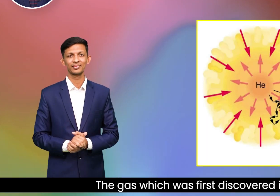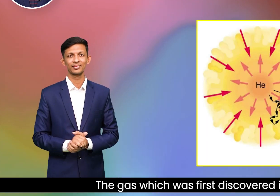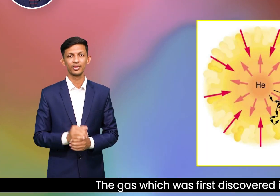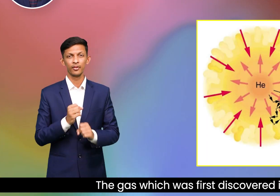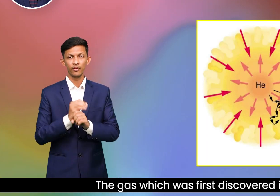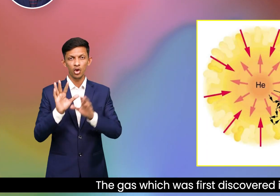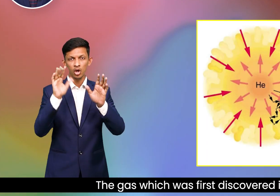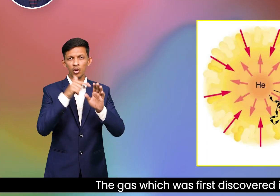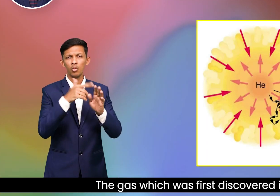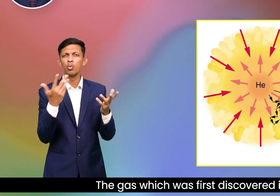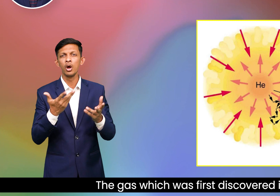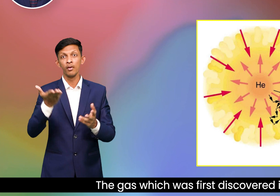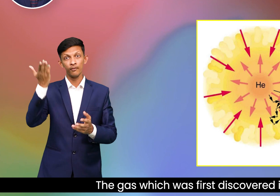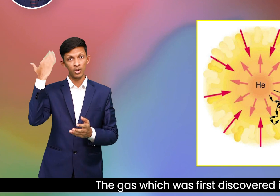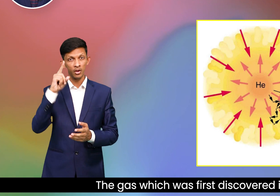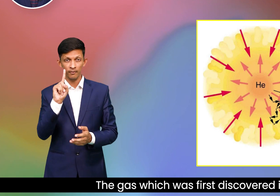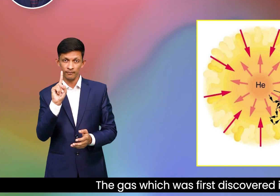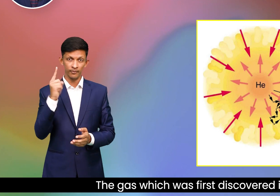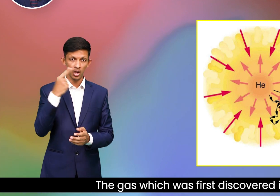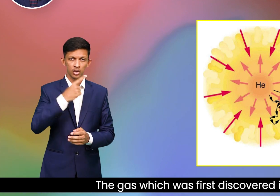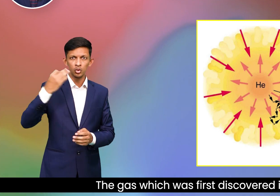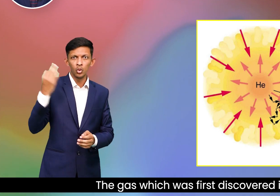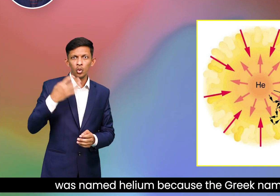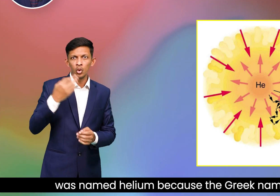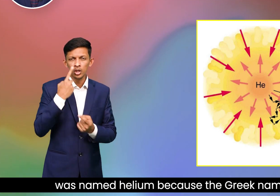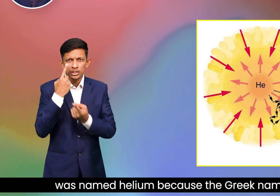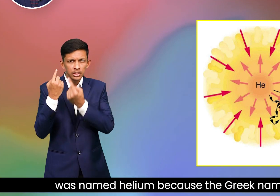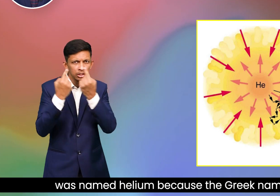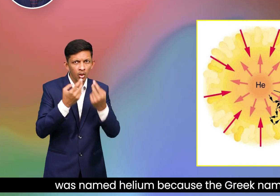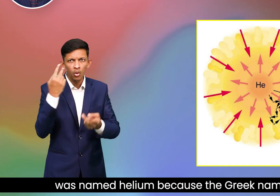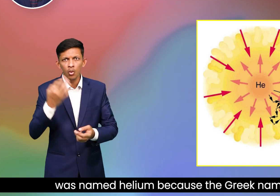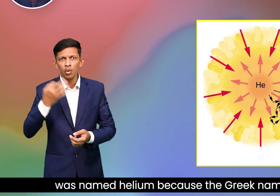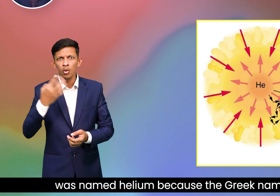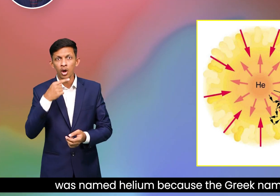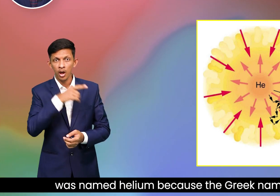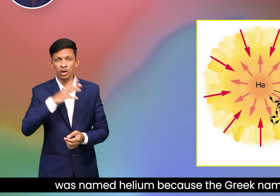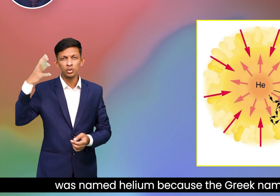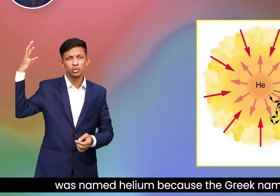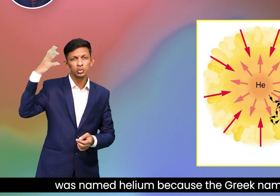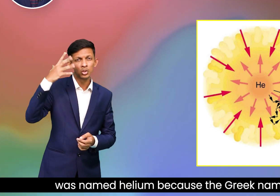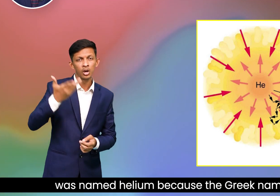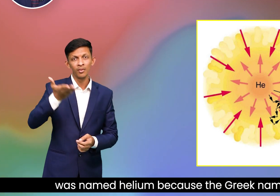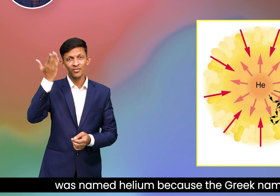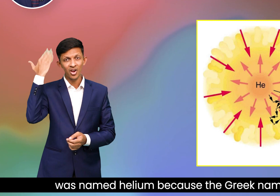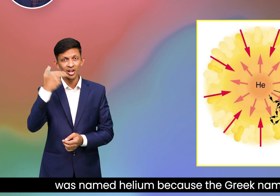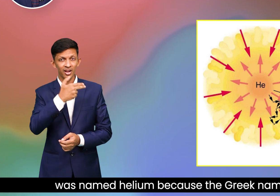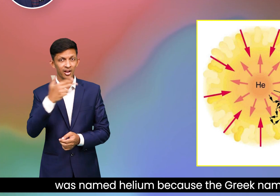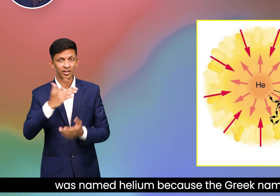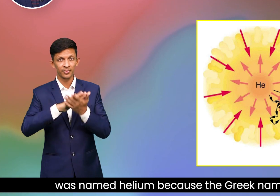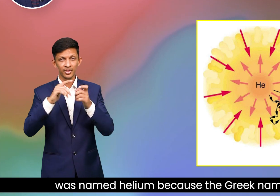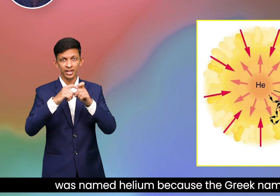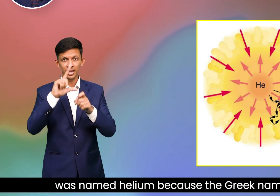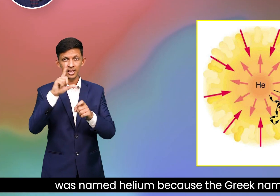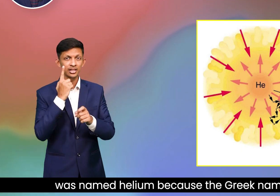The gas which was first discovered in the sun was named helium because Greek name for